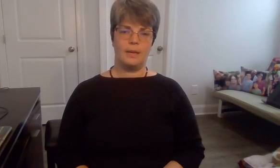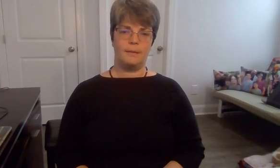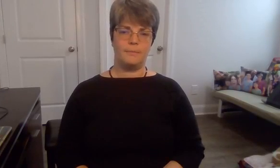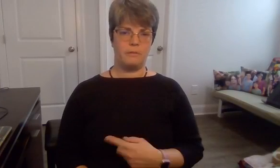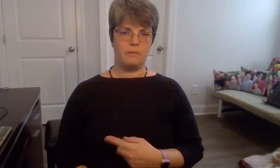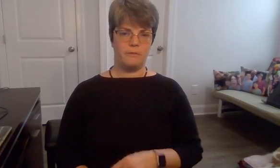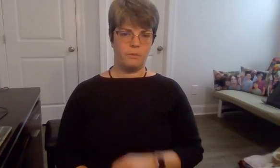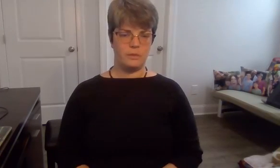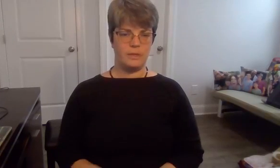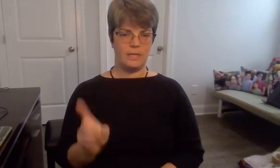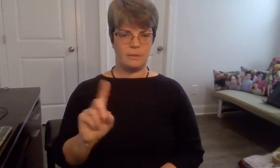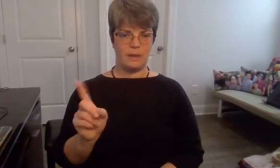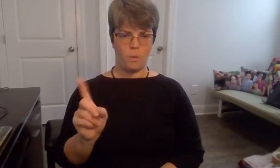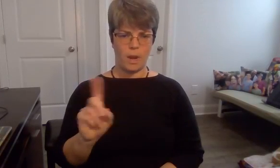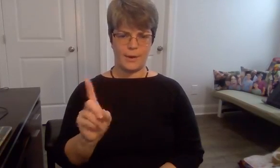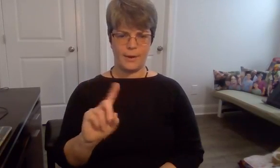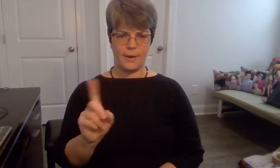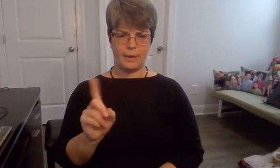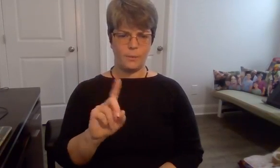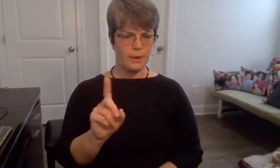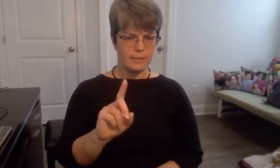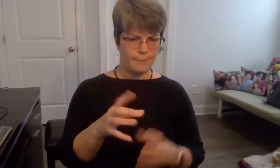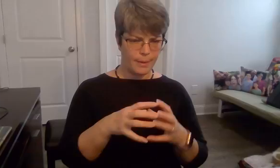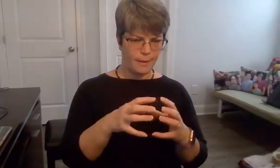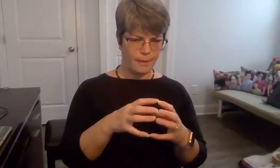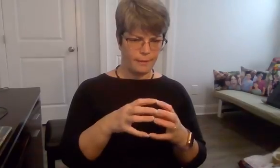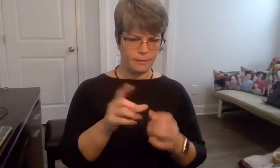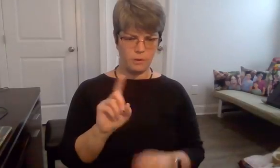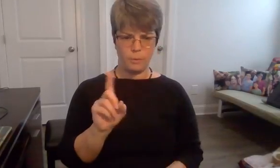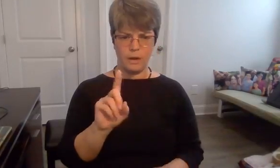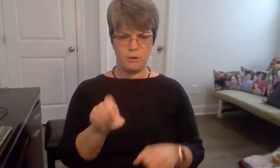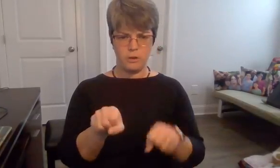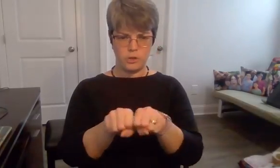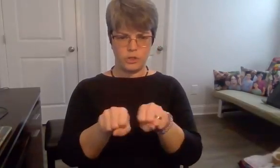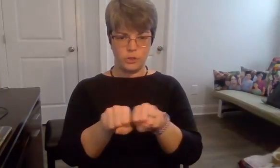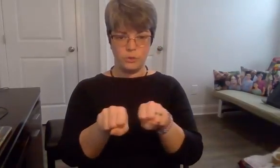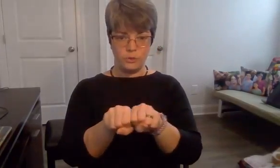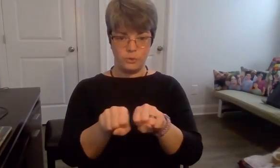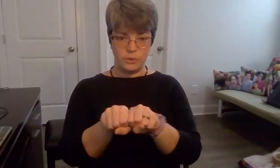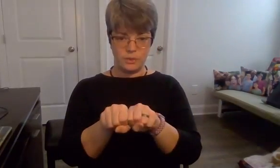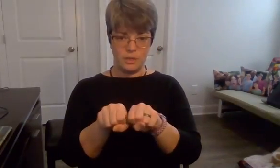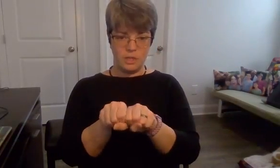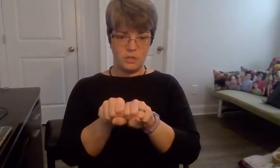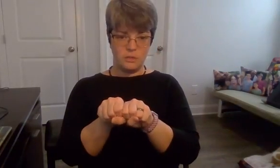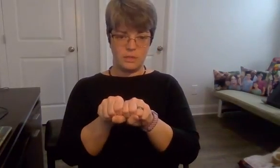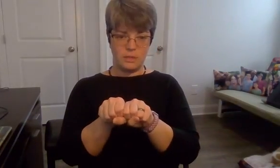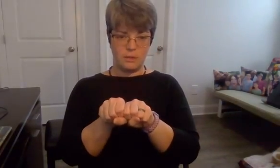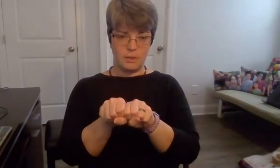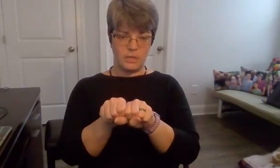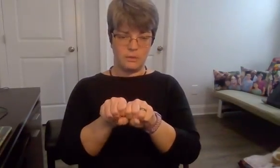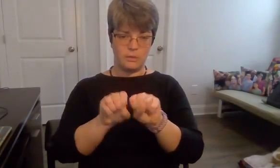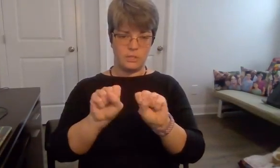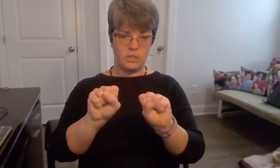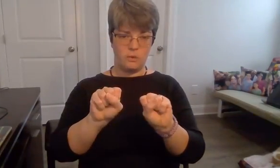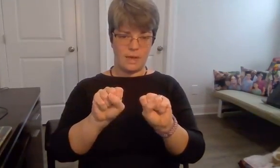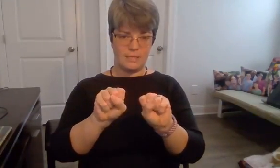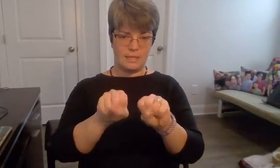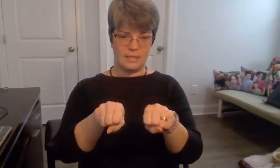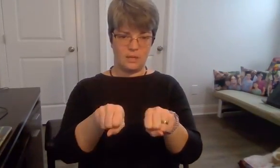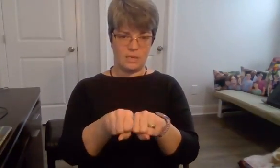Just to review the ones we did. So we have where. Like, where's that ball? Or where are your shoes? Shoes is a good one too. So it's 2 S's and you tap